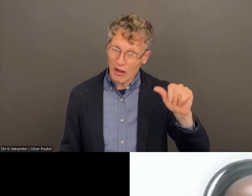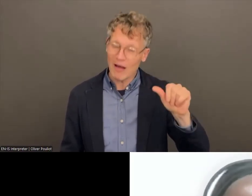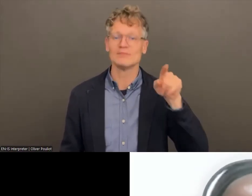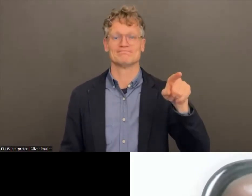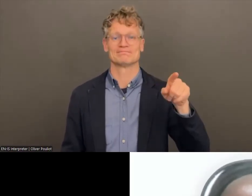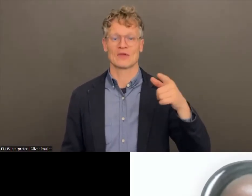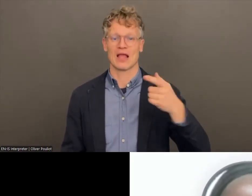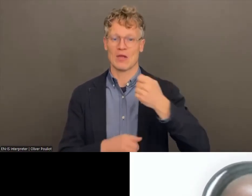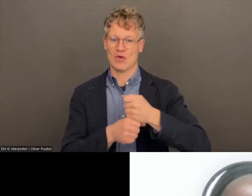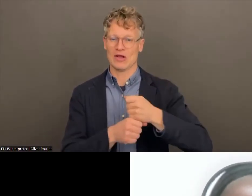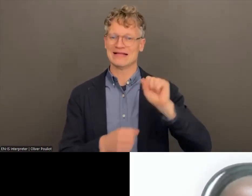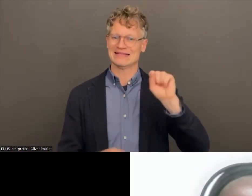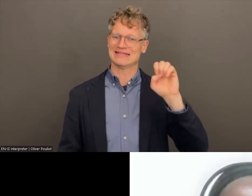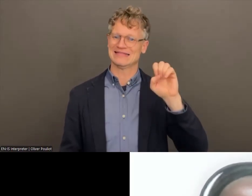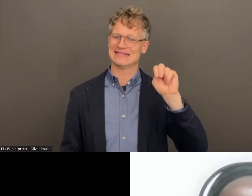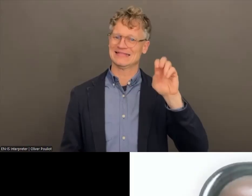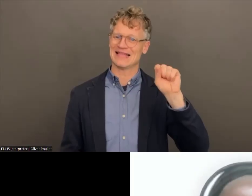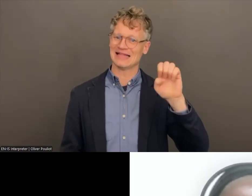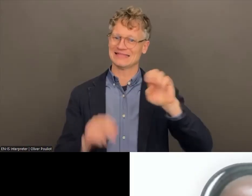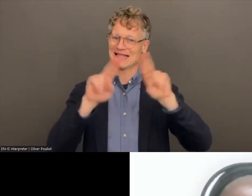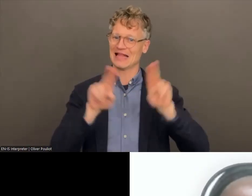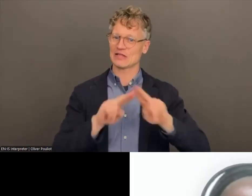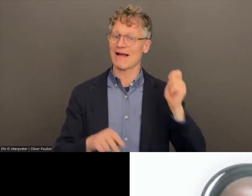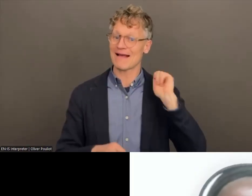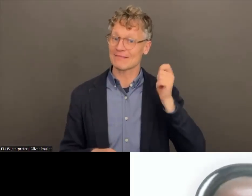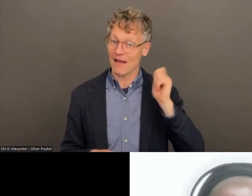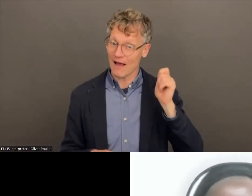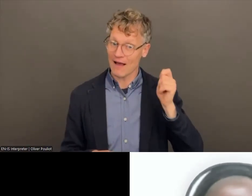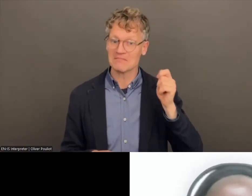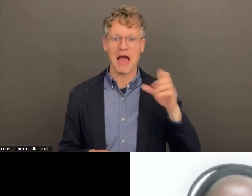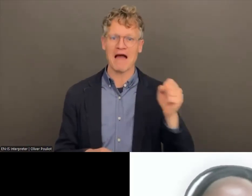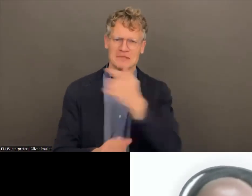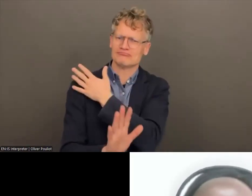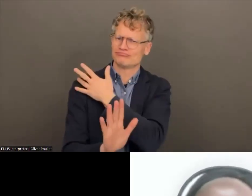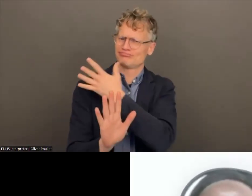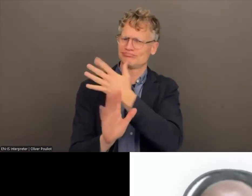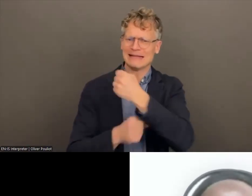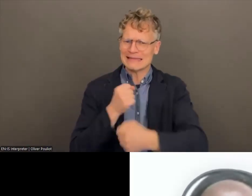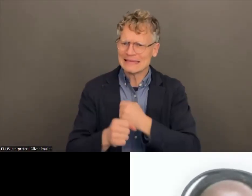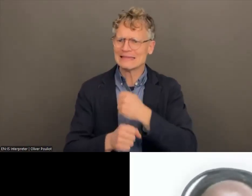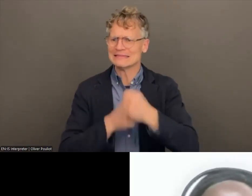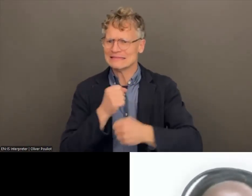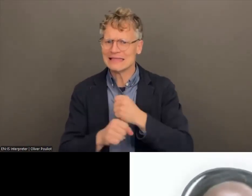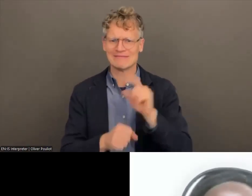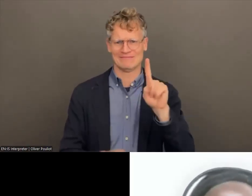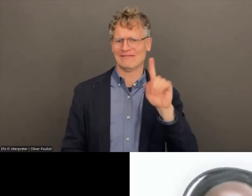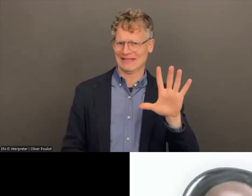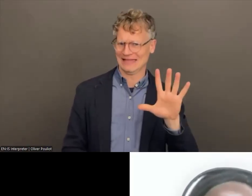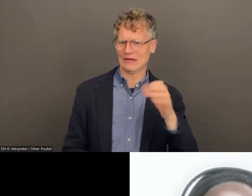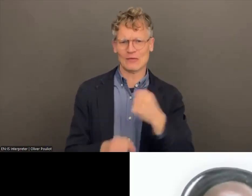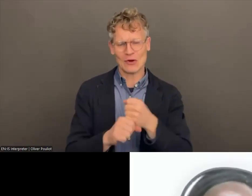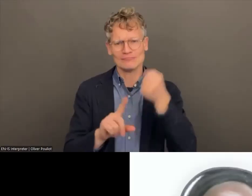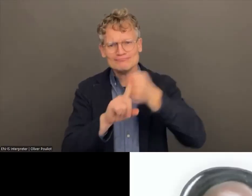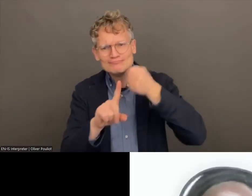experience in disability inclusion, program coordination and advocacy. She works closely with government and